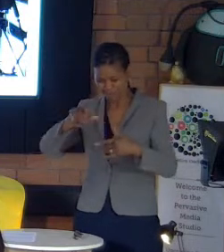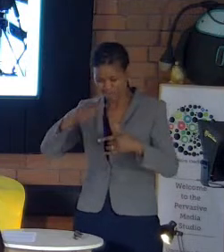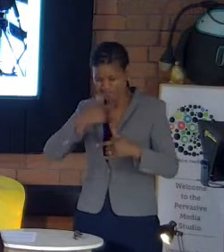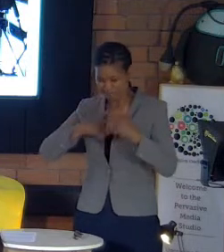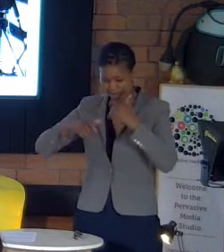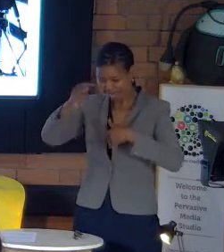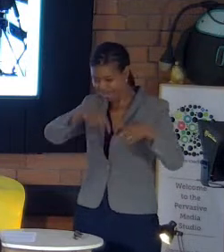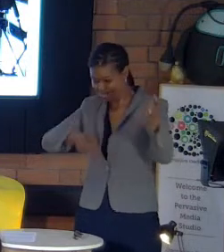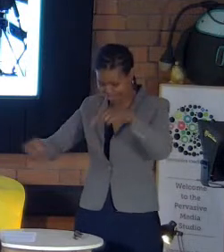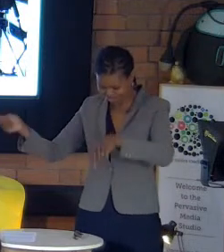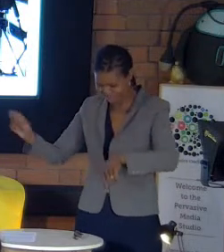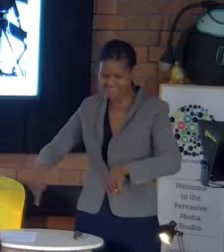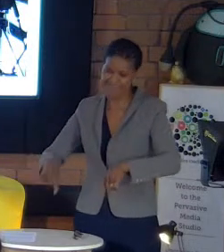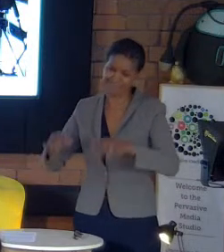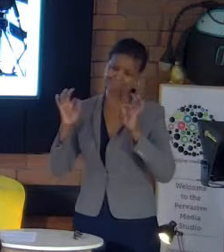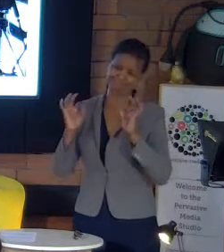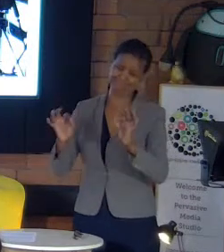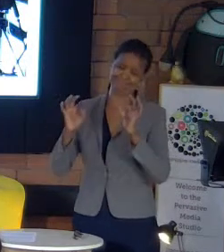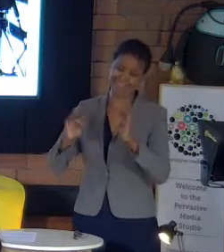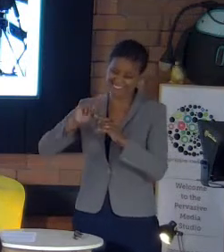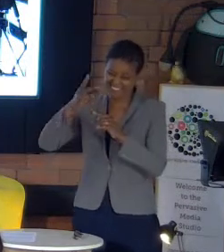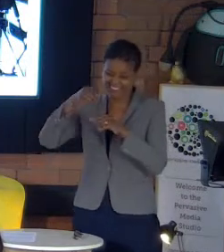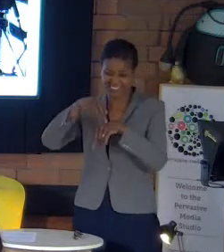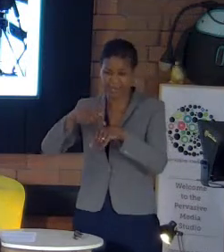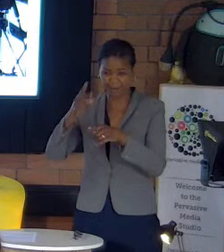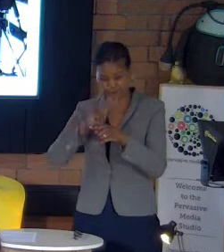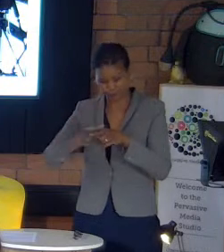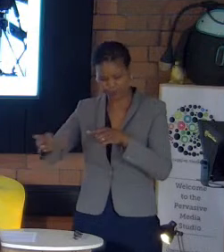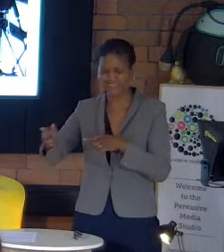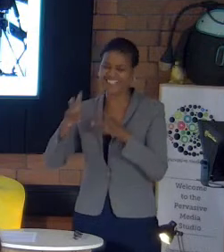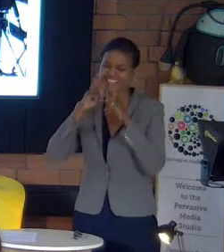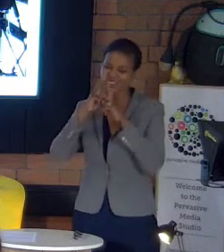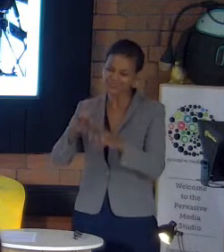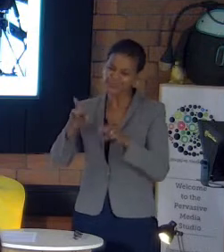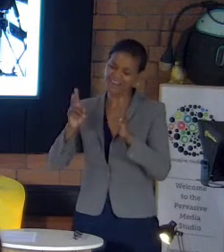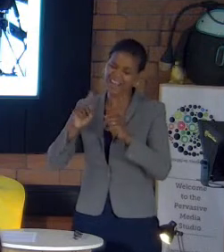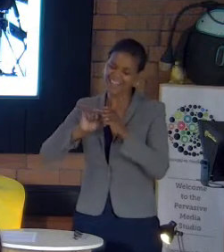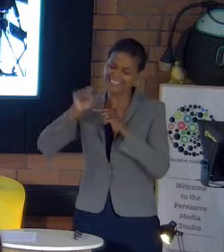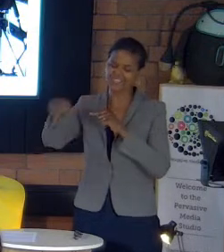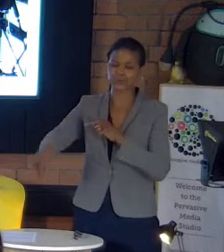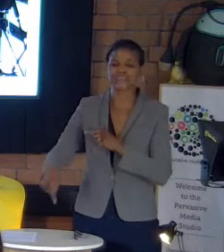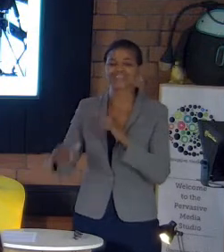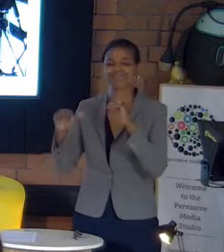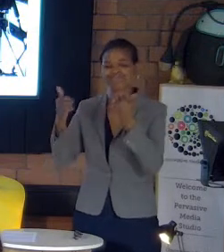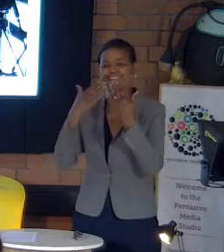in the space for the second time in 2 weeks. We'll see you all again, same time, same place, next week.